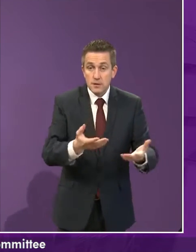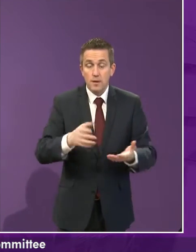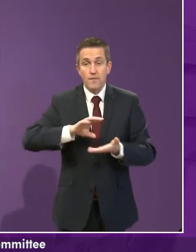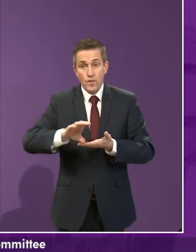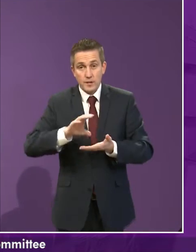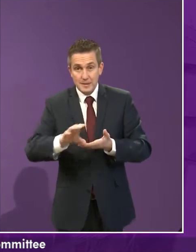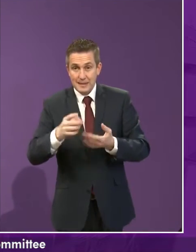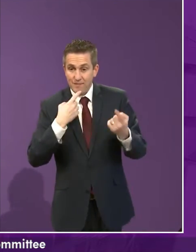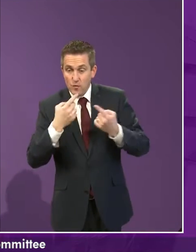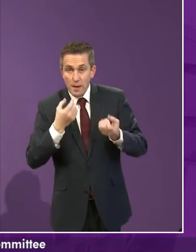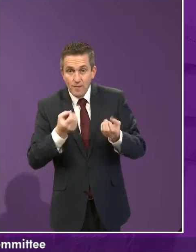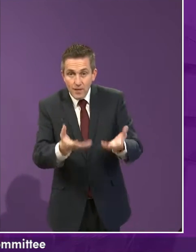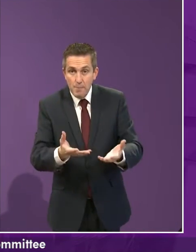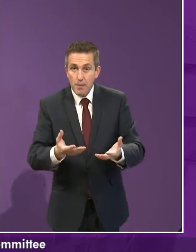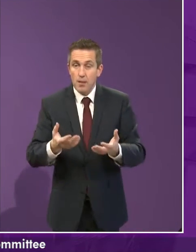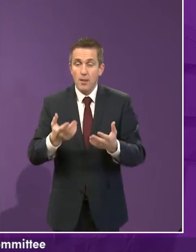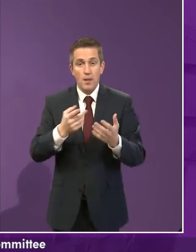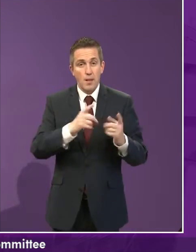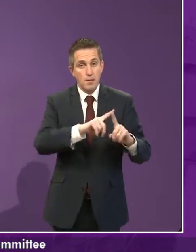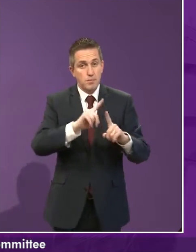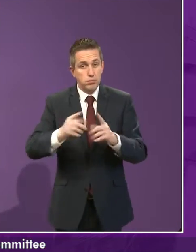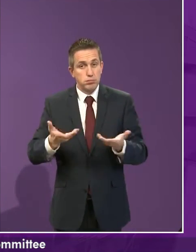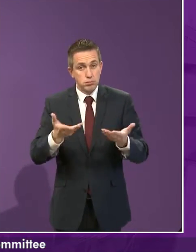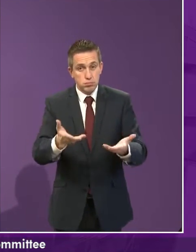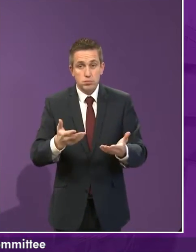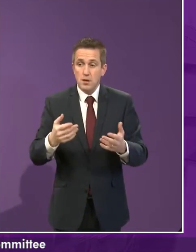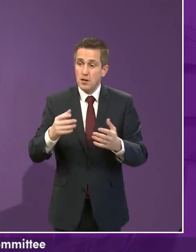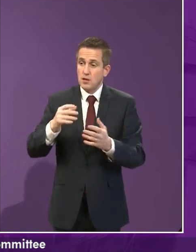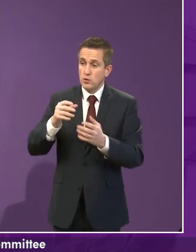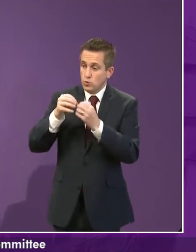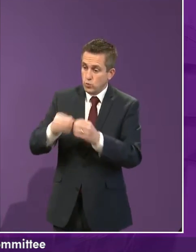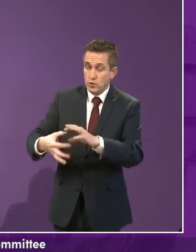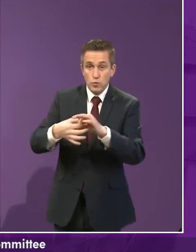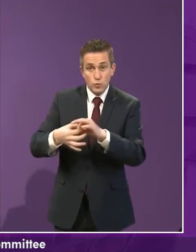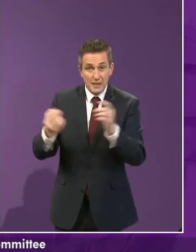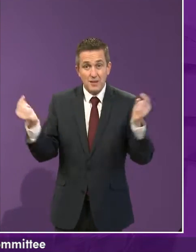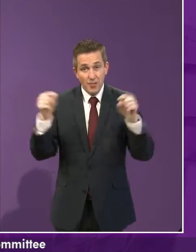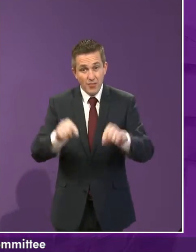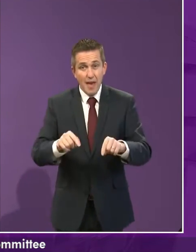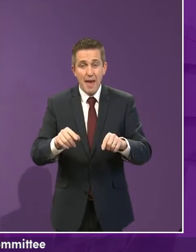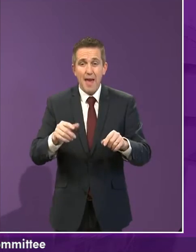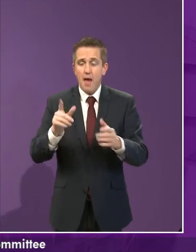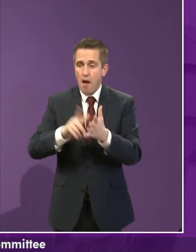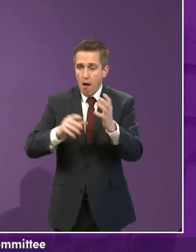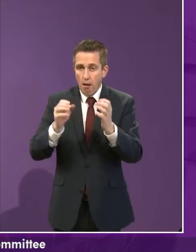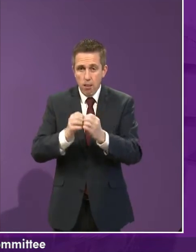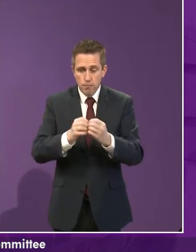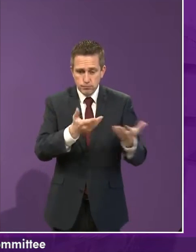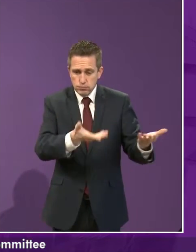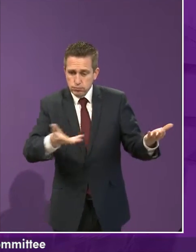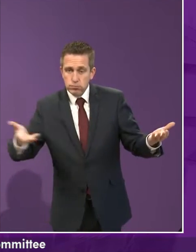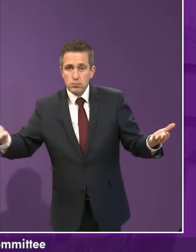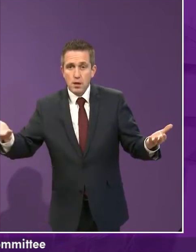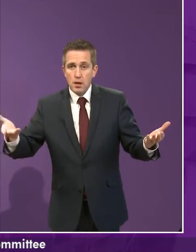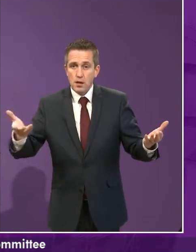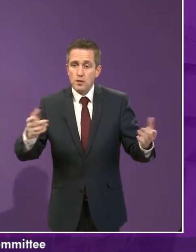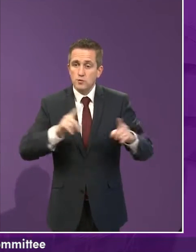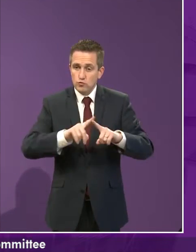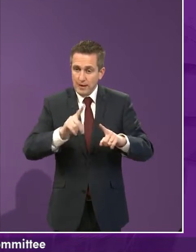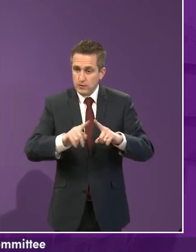disability team available, students association, everyone is there, and it's our societies, it's our clubs, to promote to every